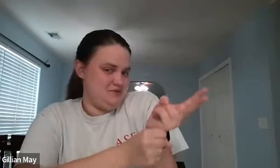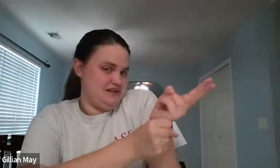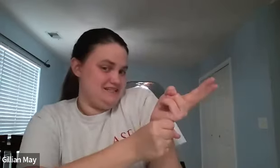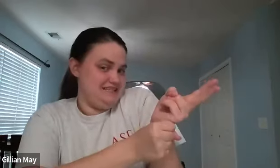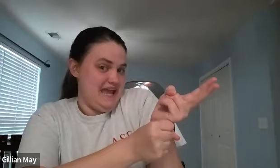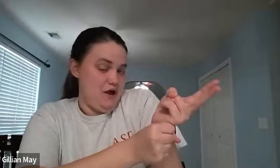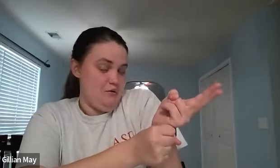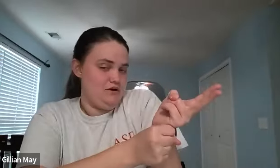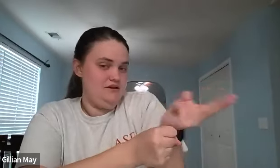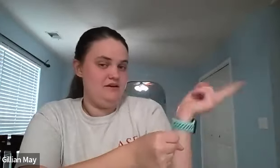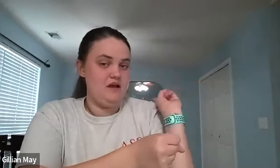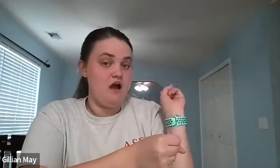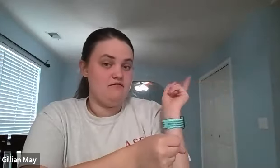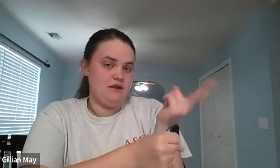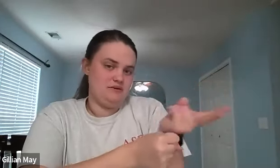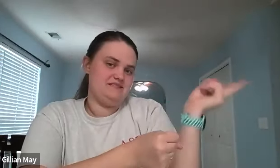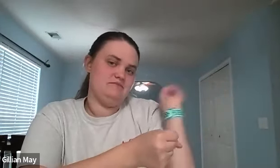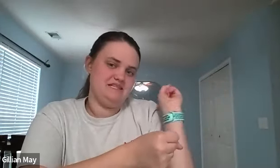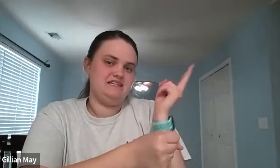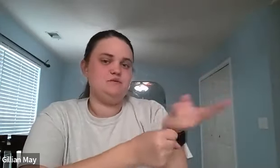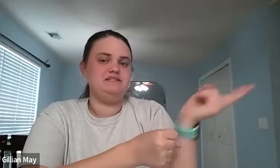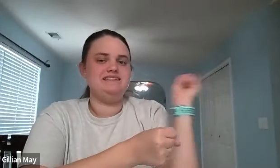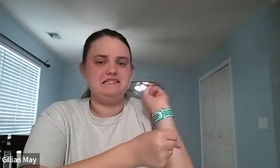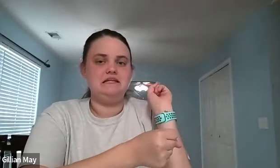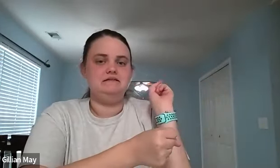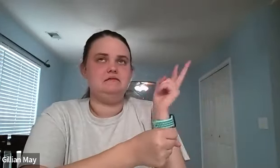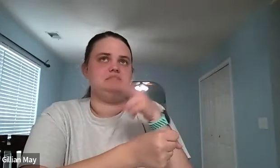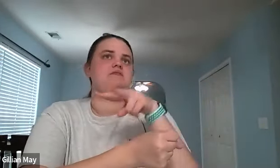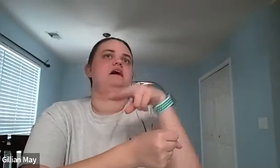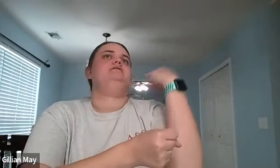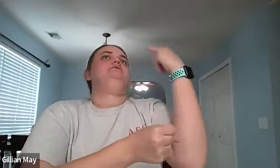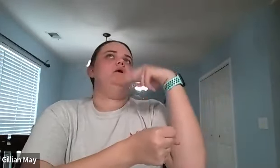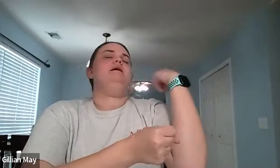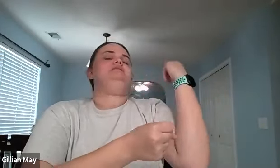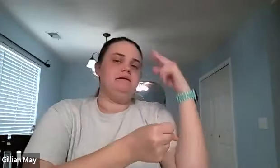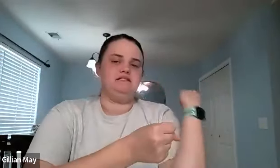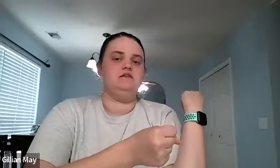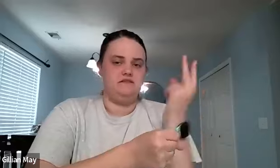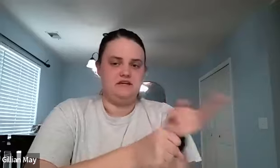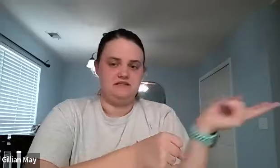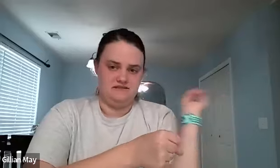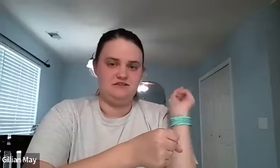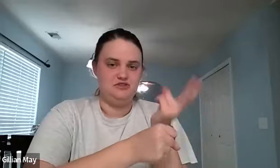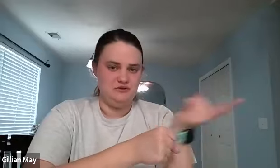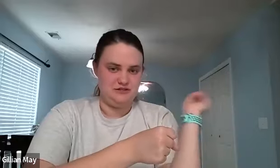kind of sticking outward of like what makes sense. So it's not that about to hit myself in the face. So 2 years.